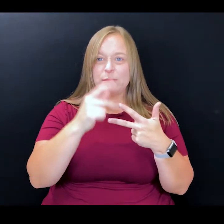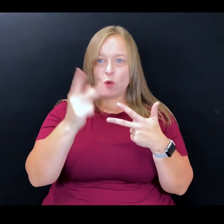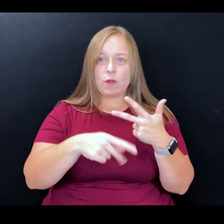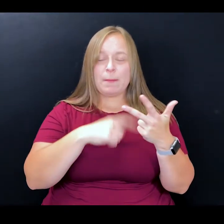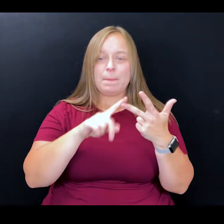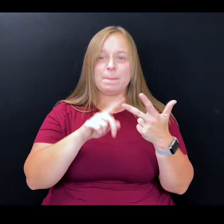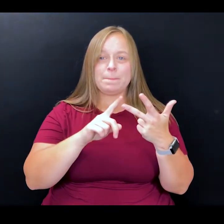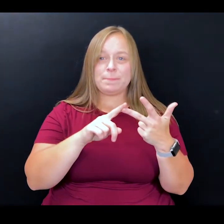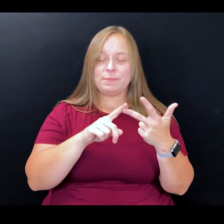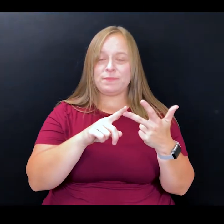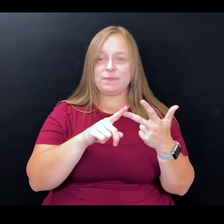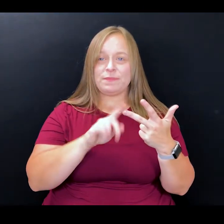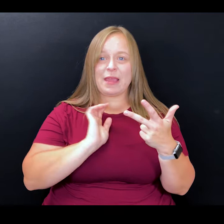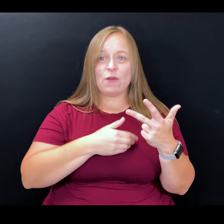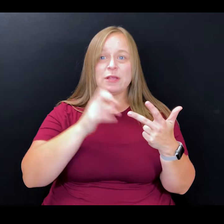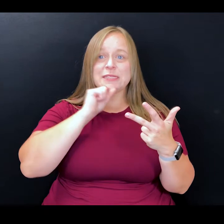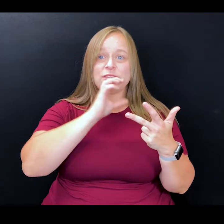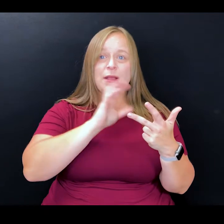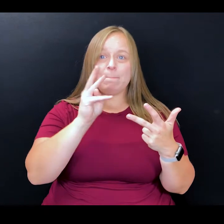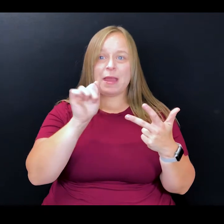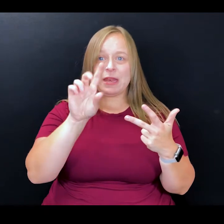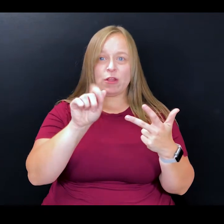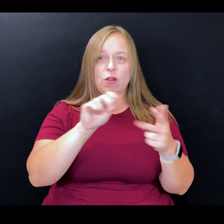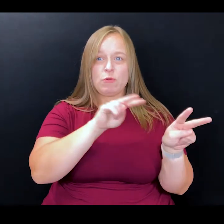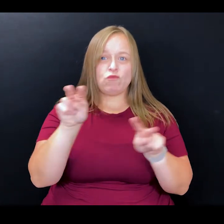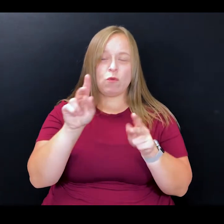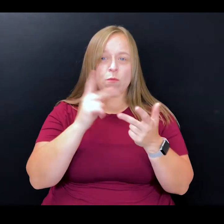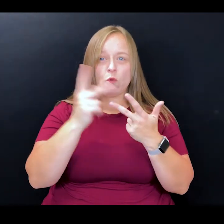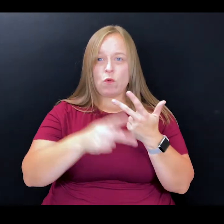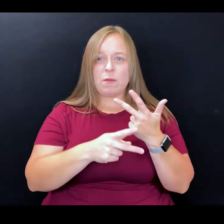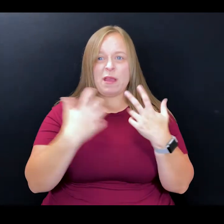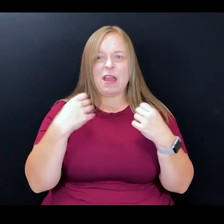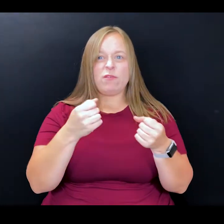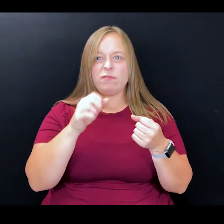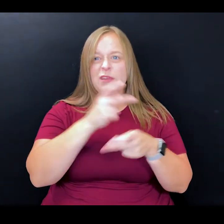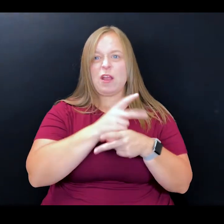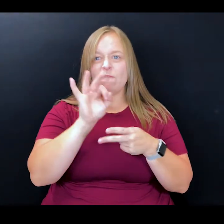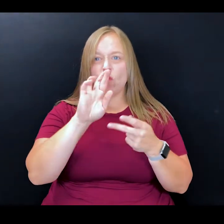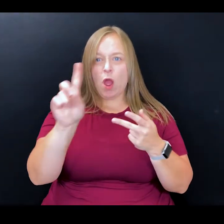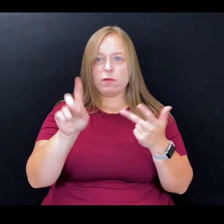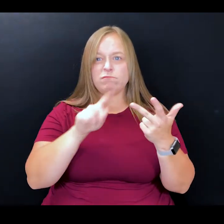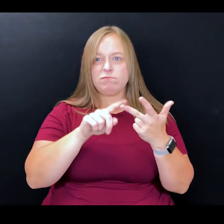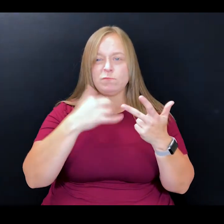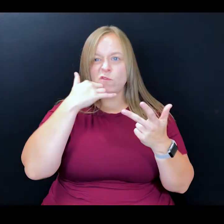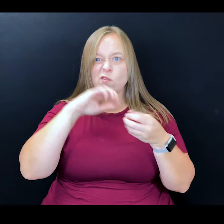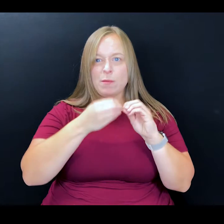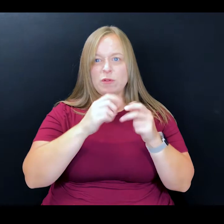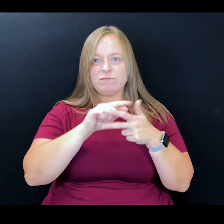Program, and the other is our Senior Medicare Patrol Program, which deals with healthcare fraud.